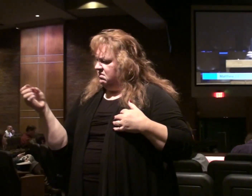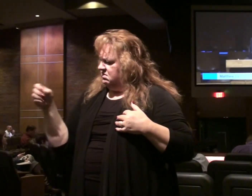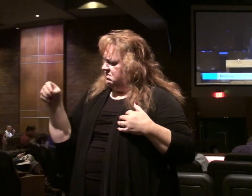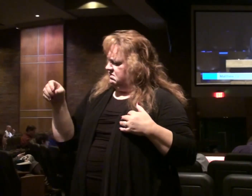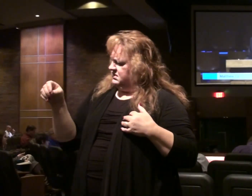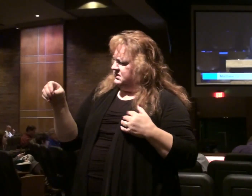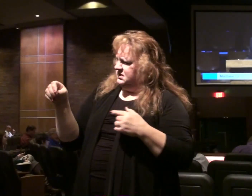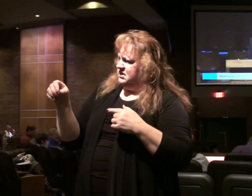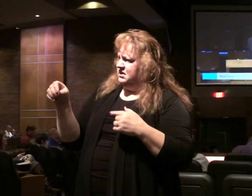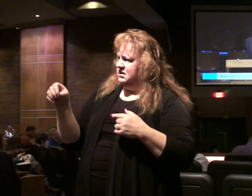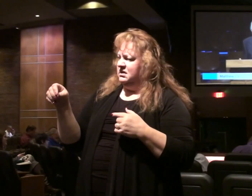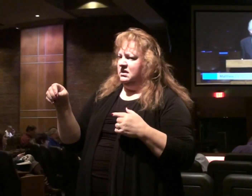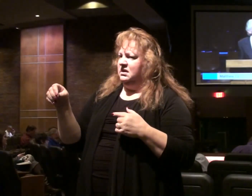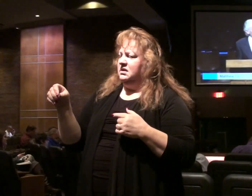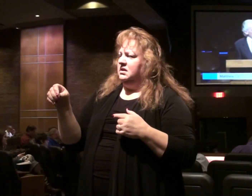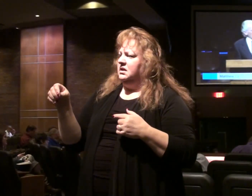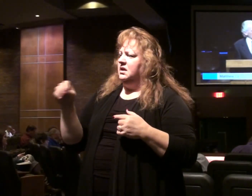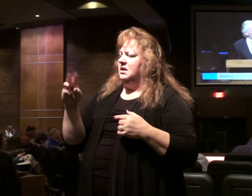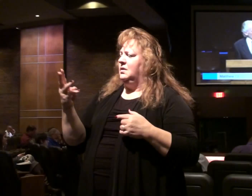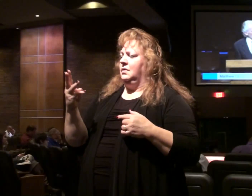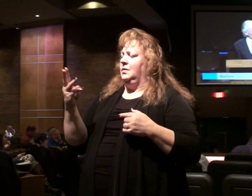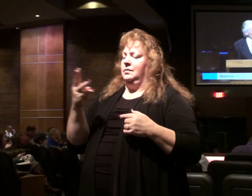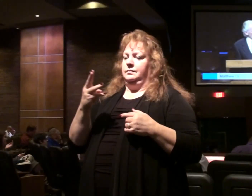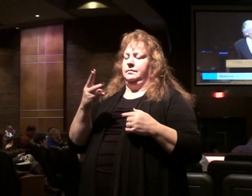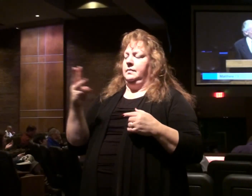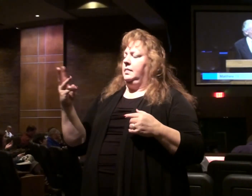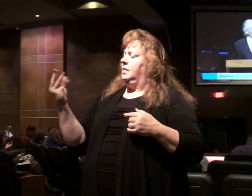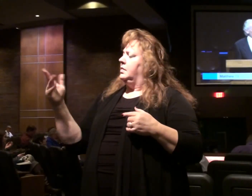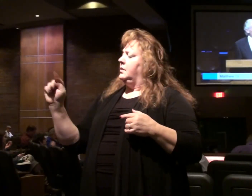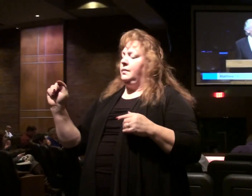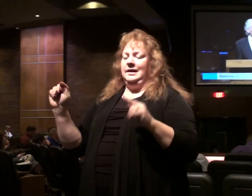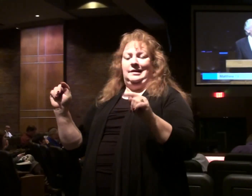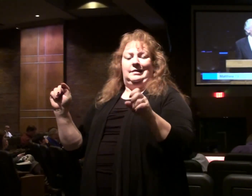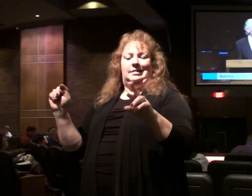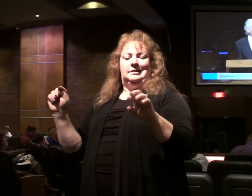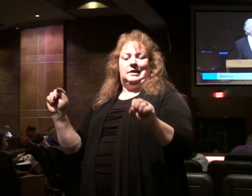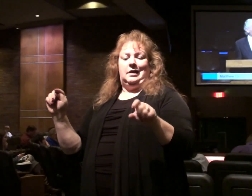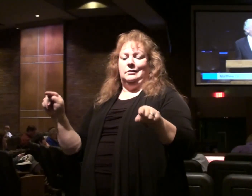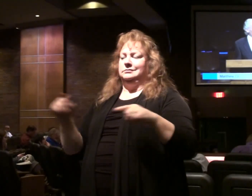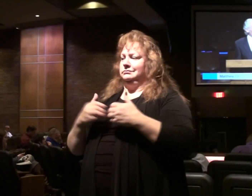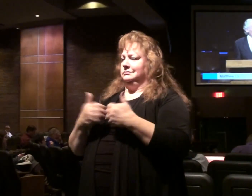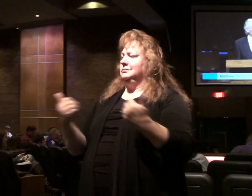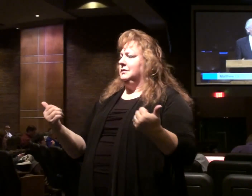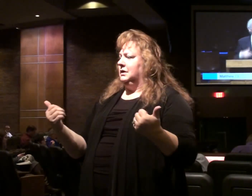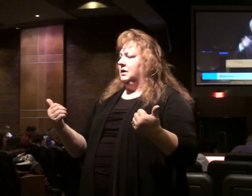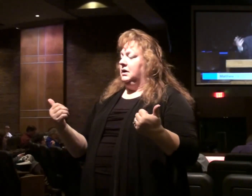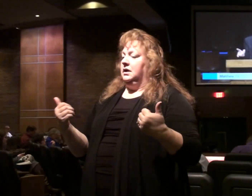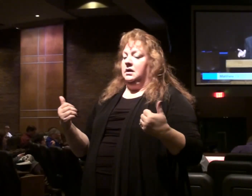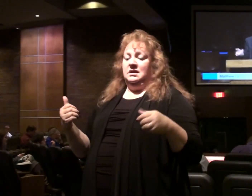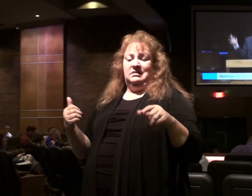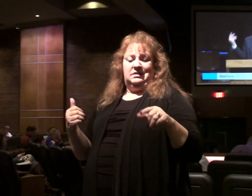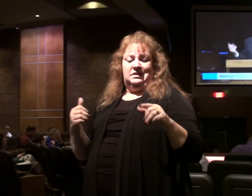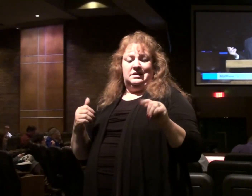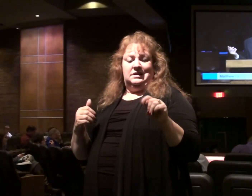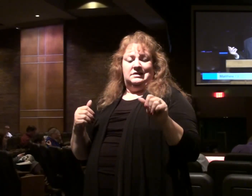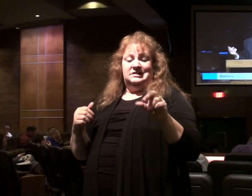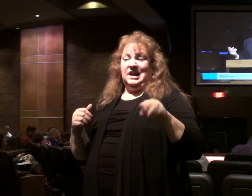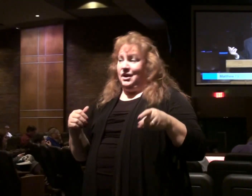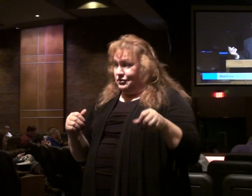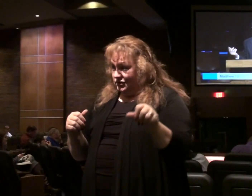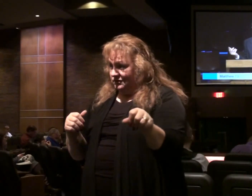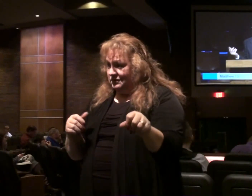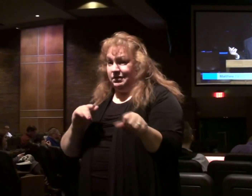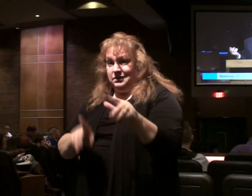sow a counterfeit, that's what the wheat and tares parable does, you know. When you sow tares, you get